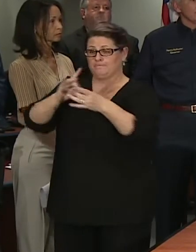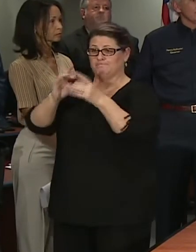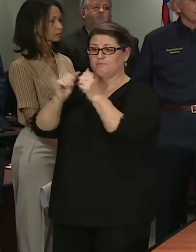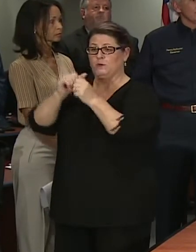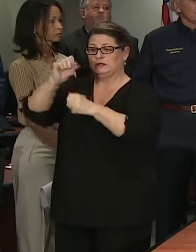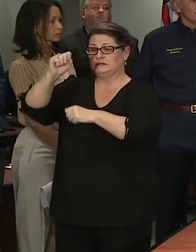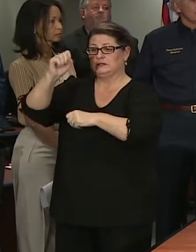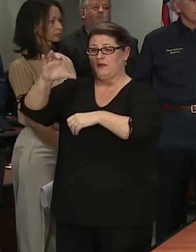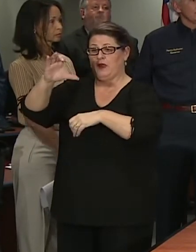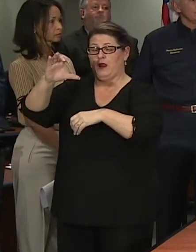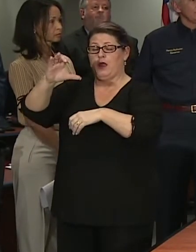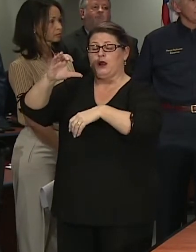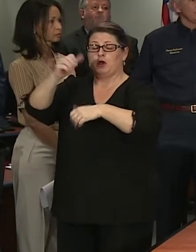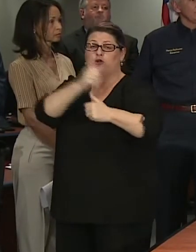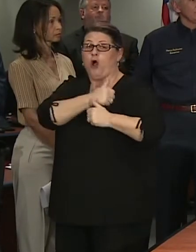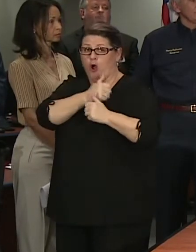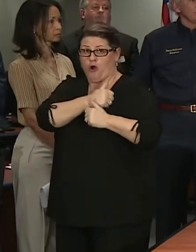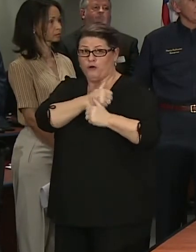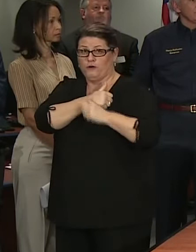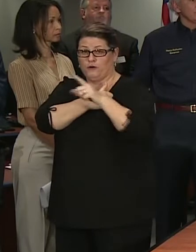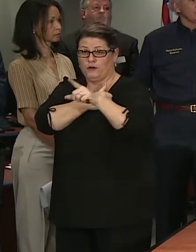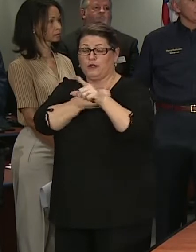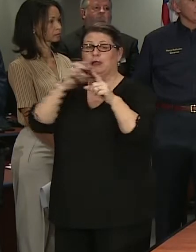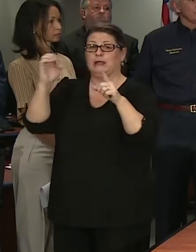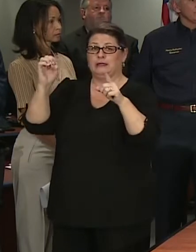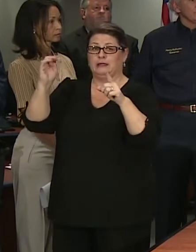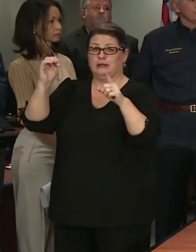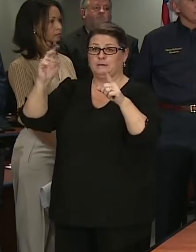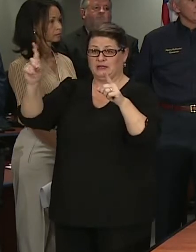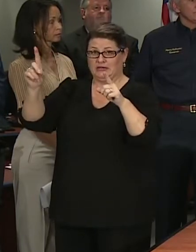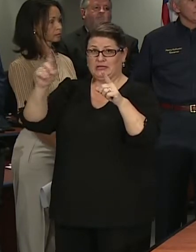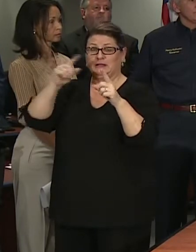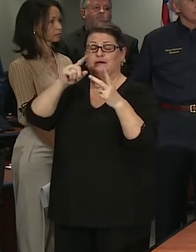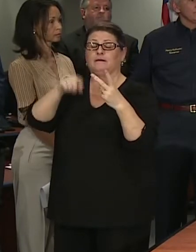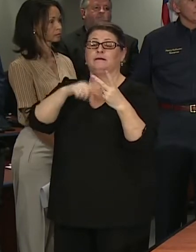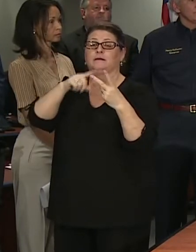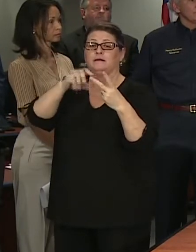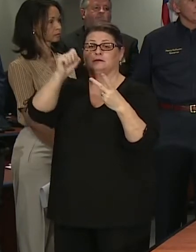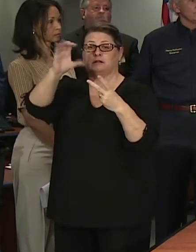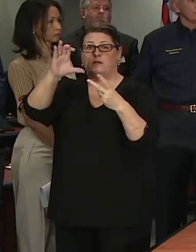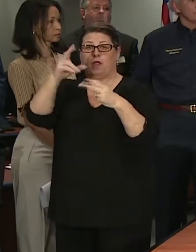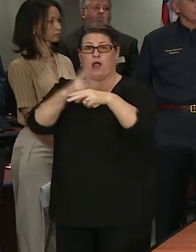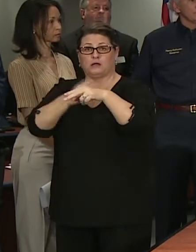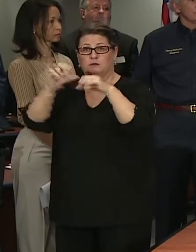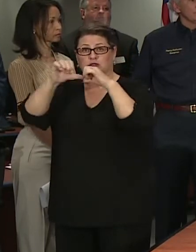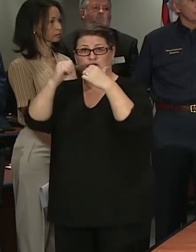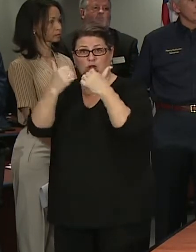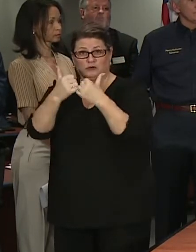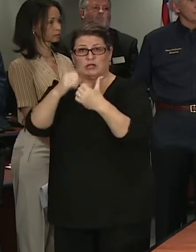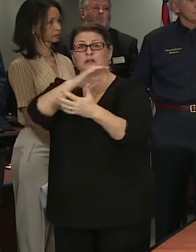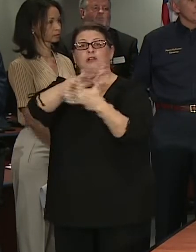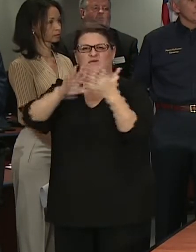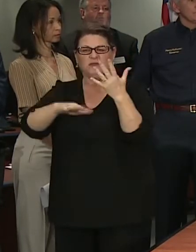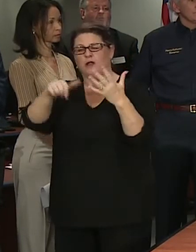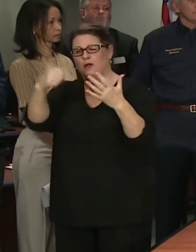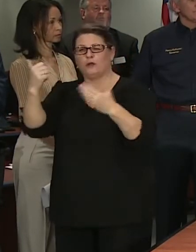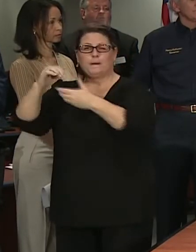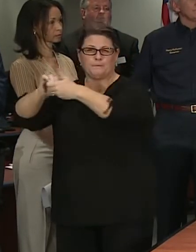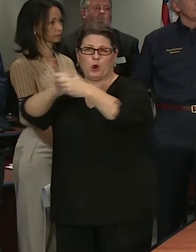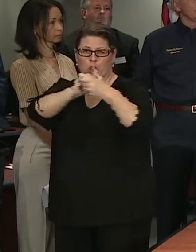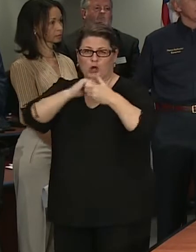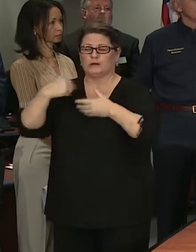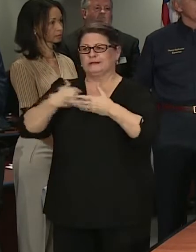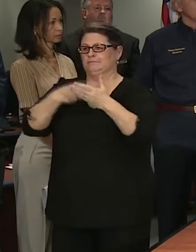Guard, with the Emergency Management Division, with the South Carolina Hospital Association, and all of our other clinical partners throughout